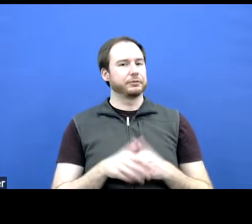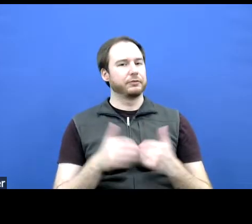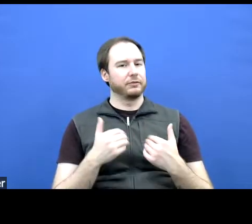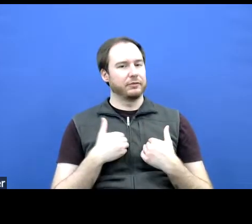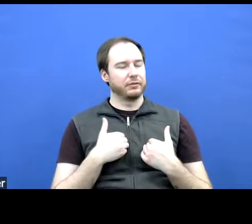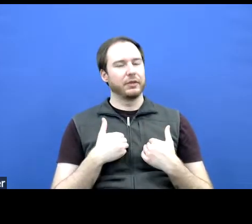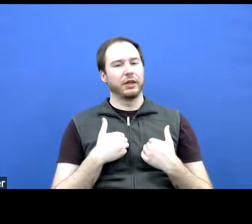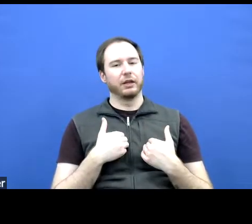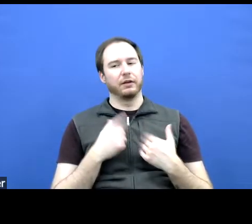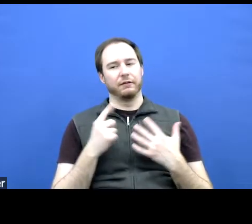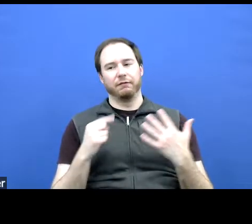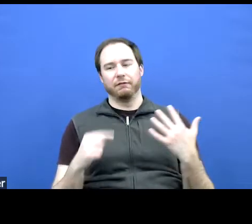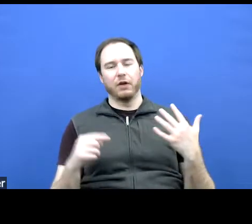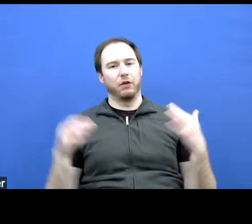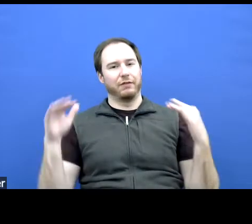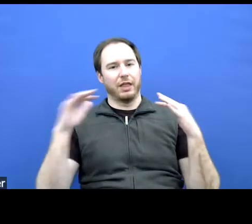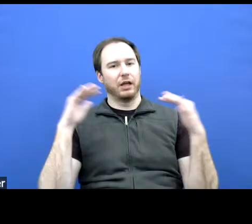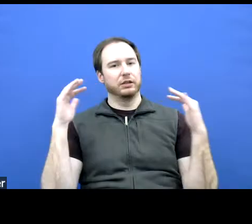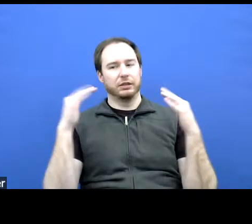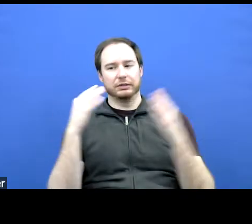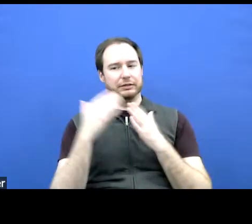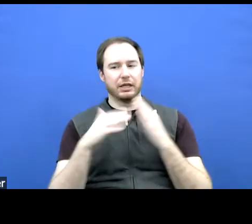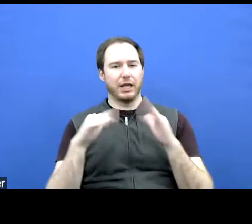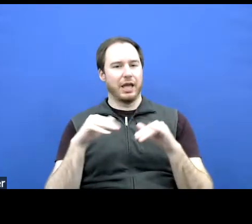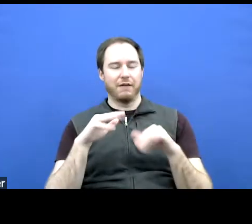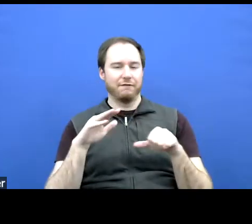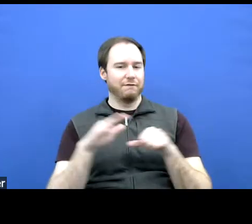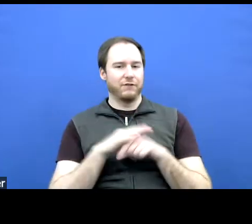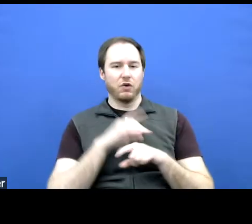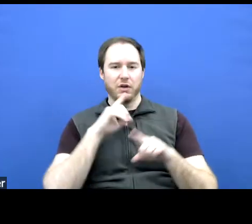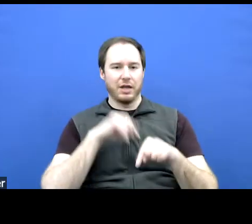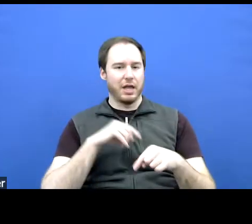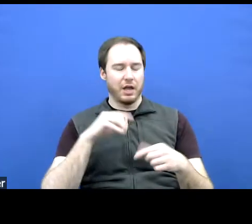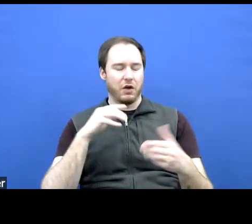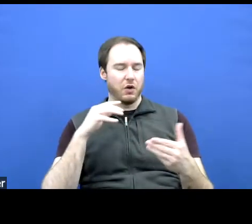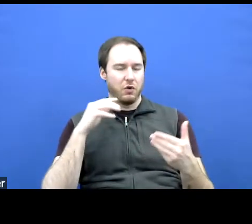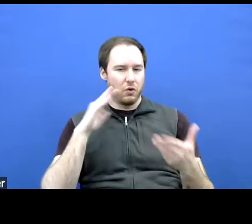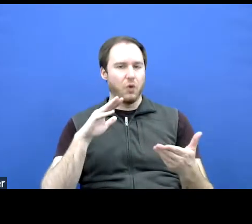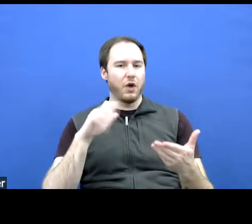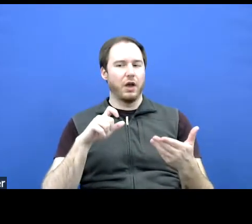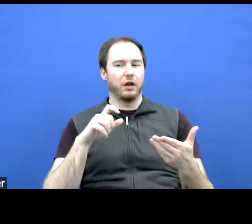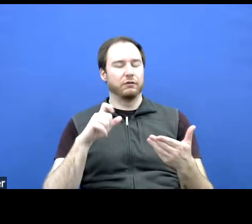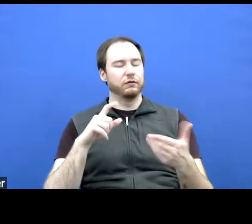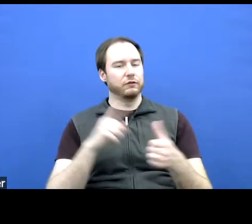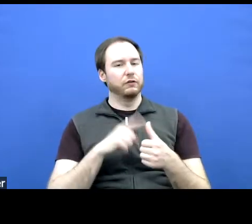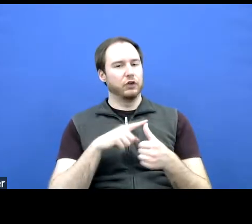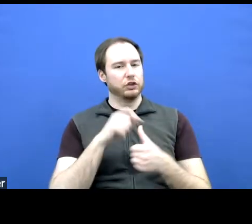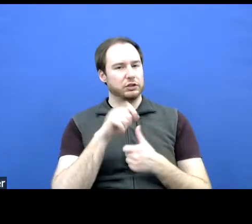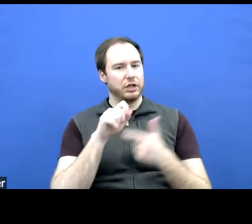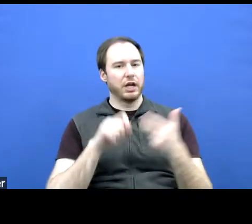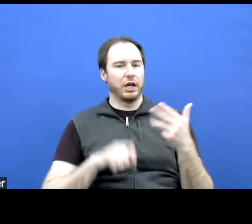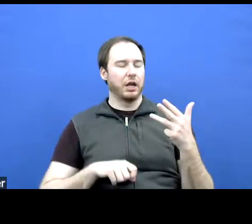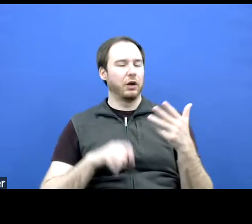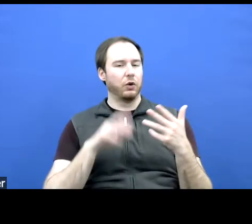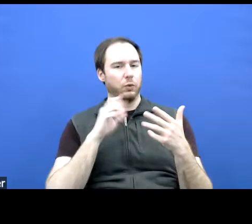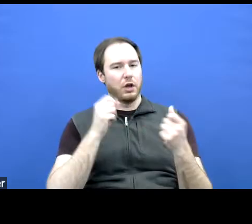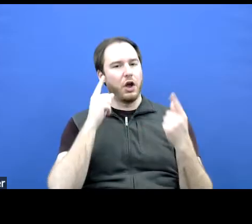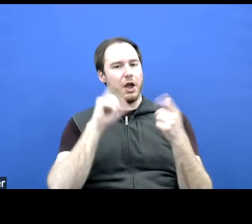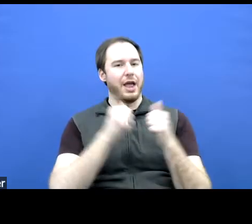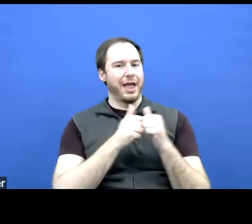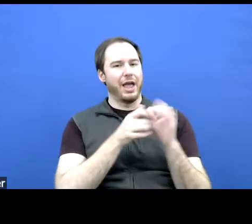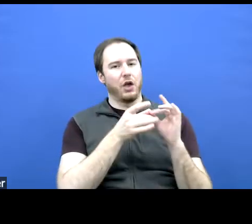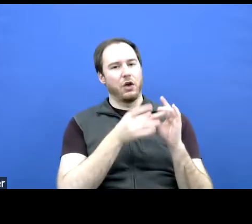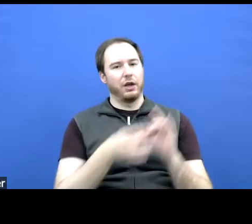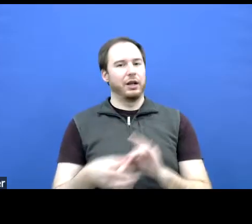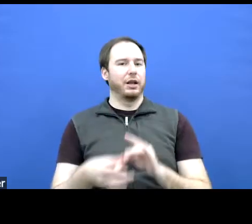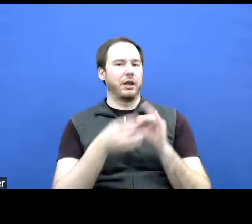of these things out there, and some of those we don't know the complete answer to today. Yep. But we understand the importance of connecting all those